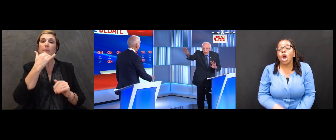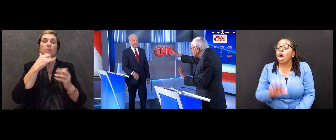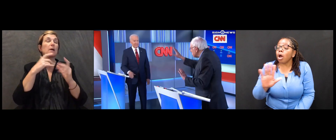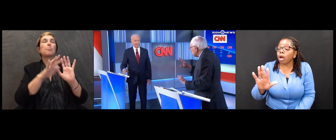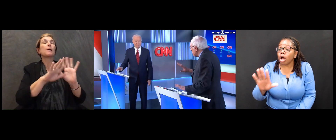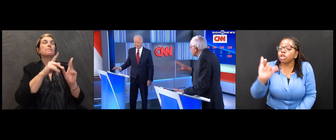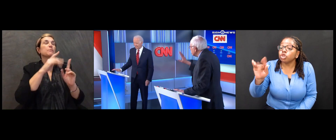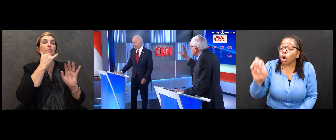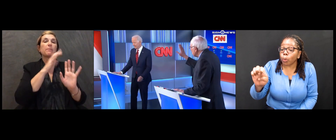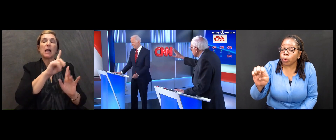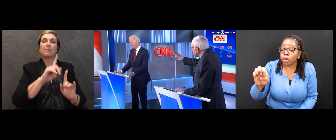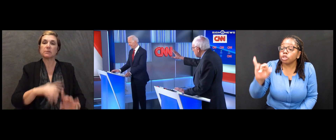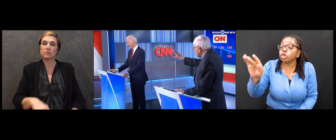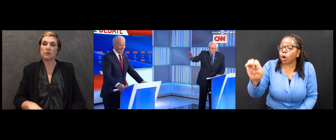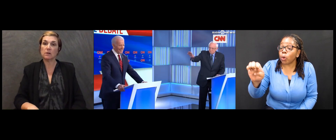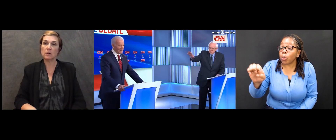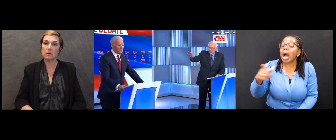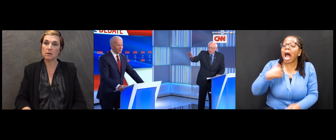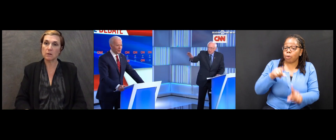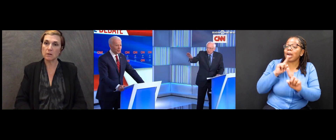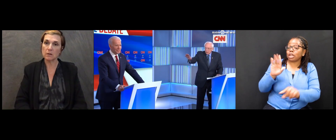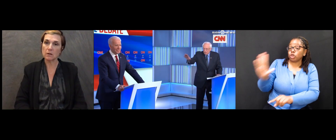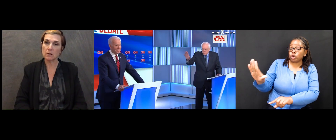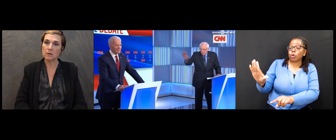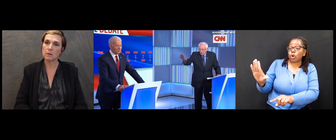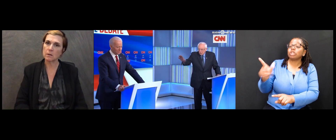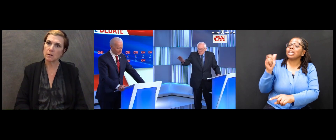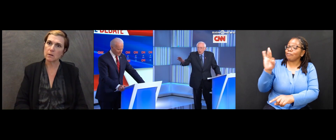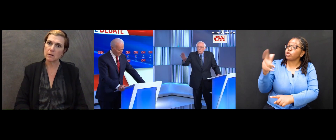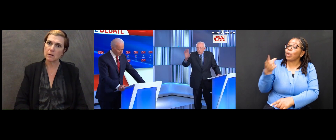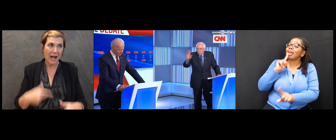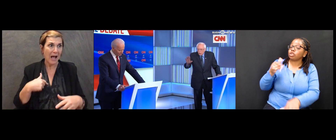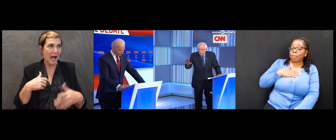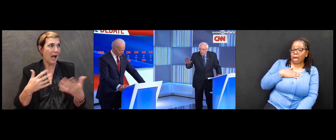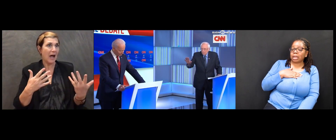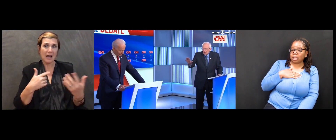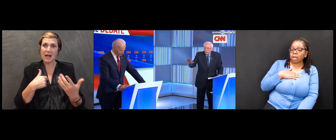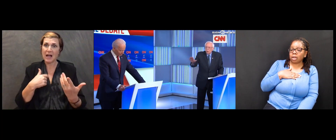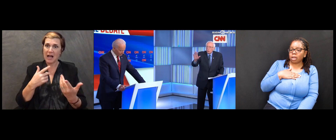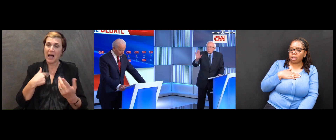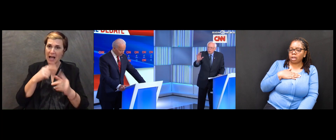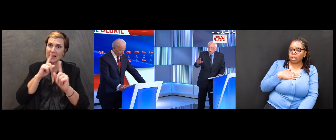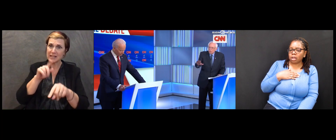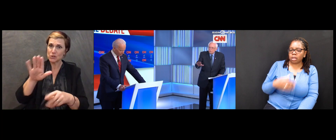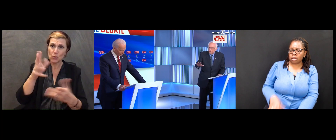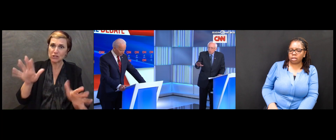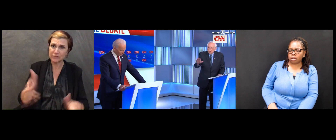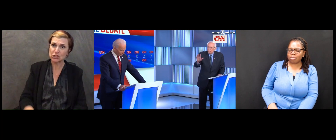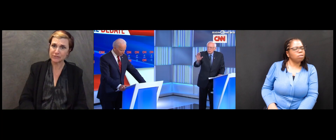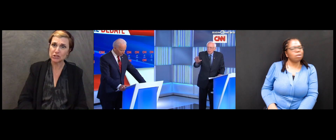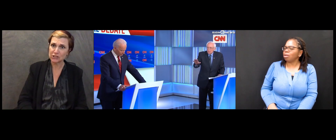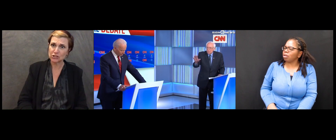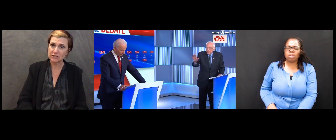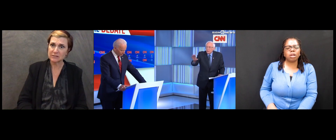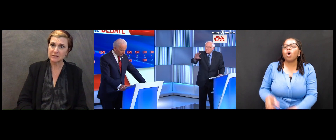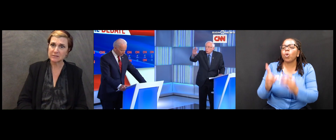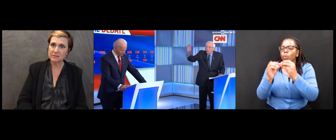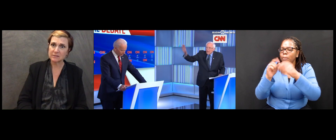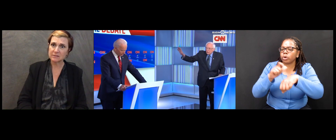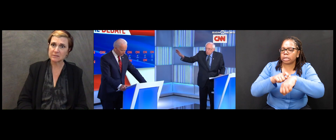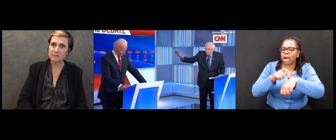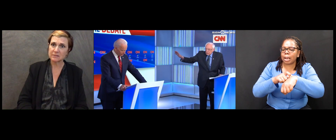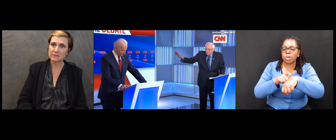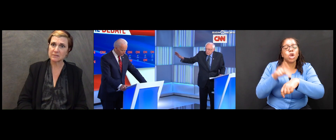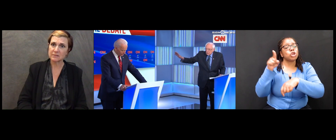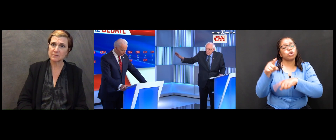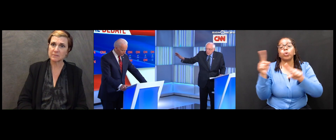minute. I'll answer your question. You answer mine. I answered yours. No, you didn't. All right. One more time. Were you on the floor time and time again, for